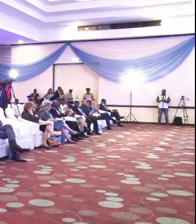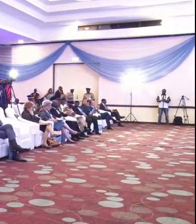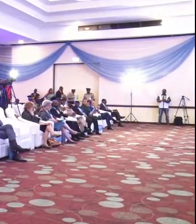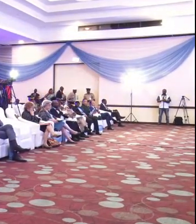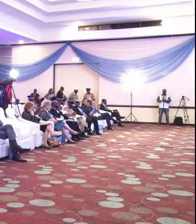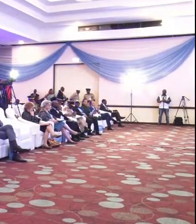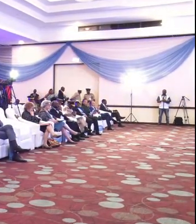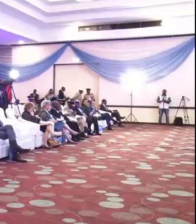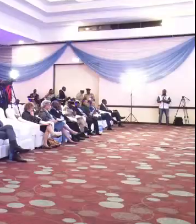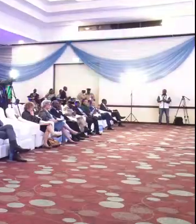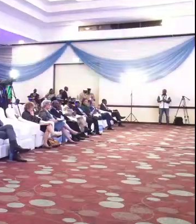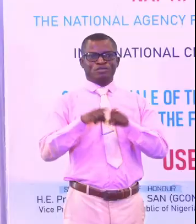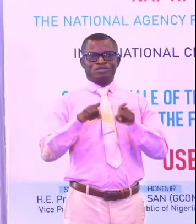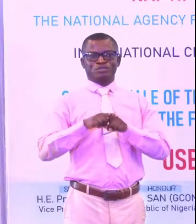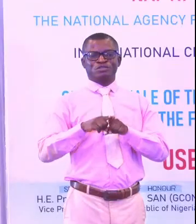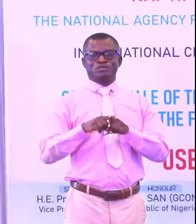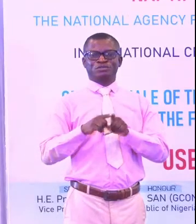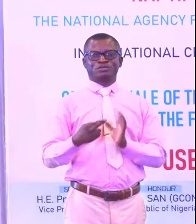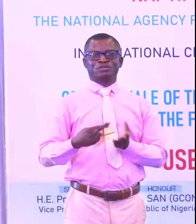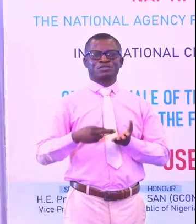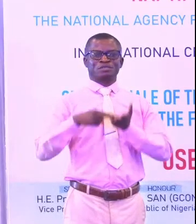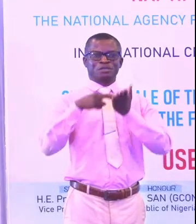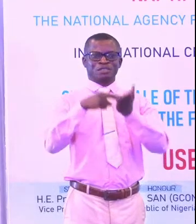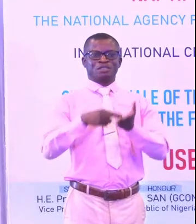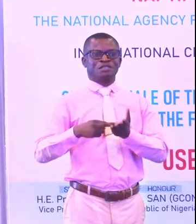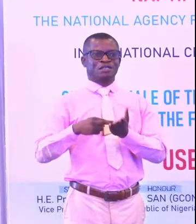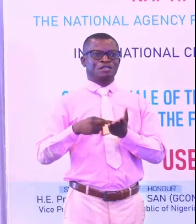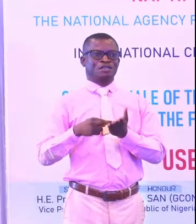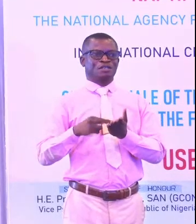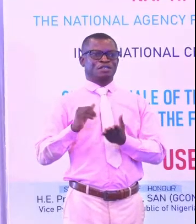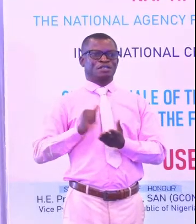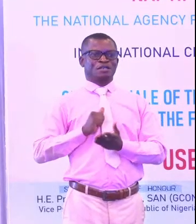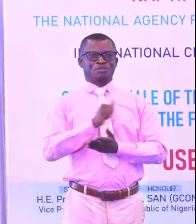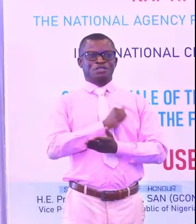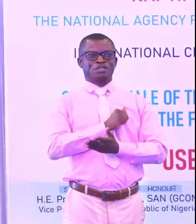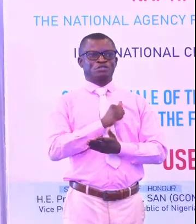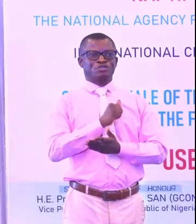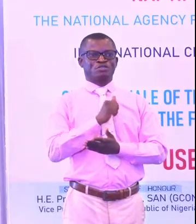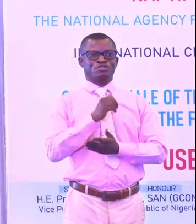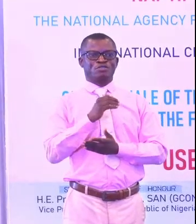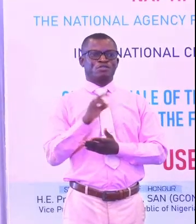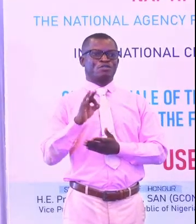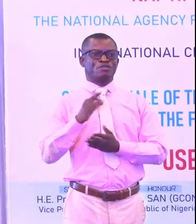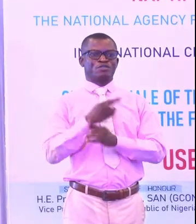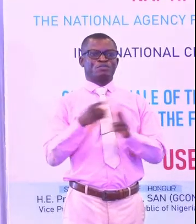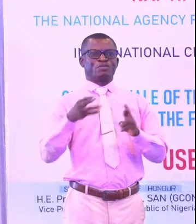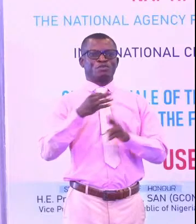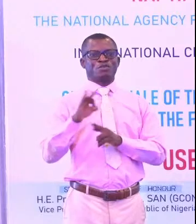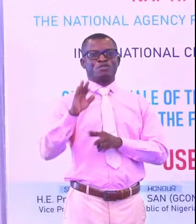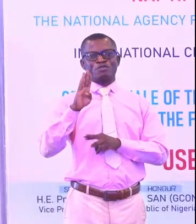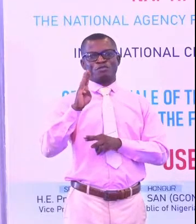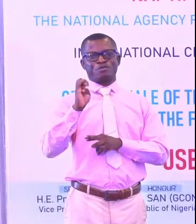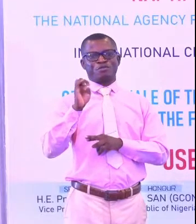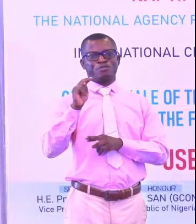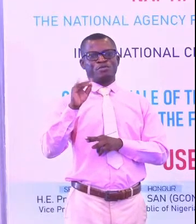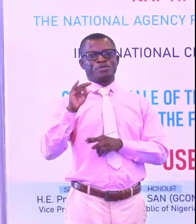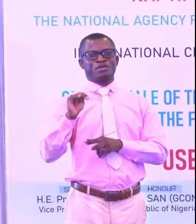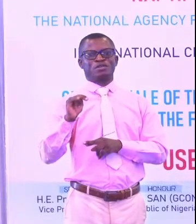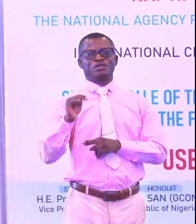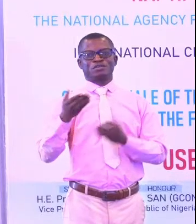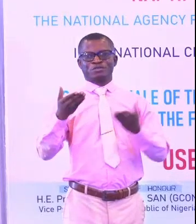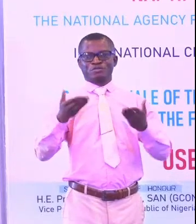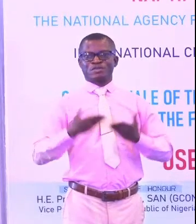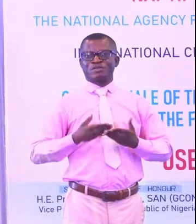We have also, representing the ambassador from the Republic of Benin, let's welcome